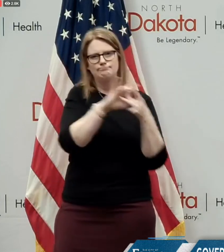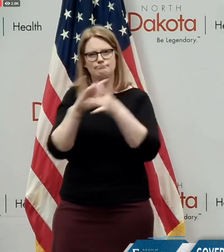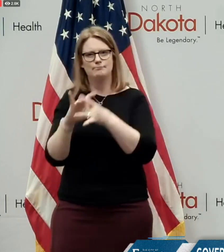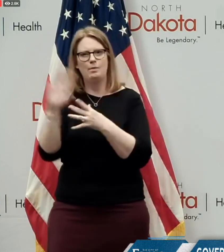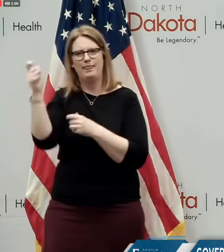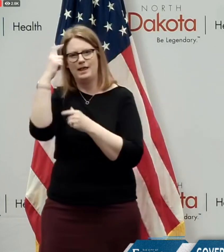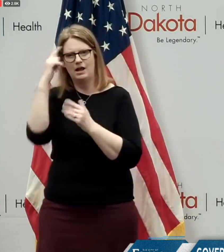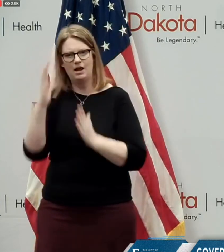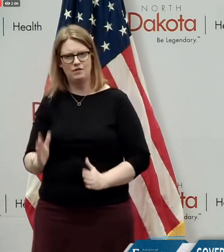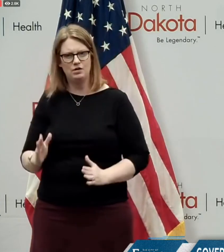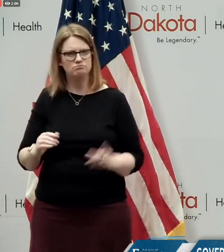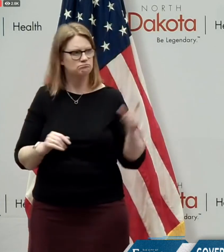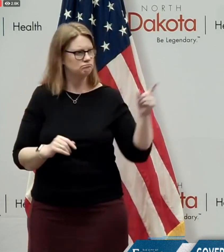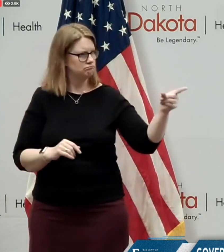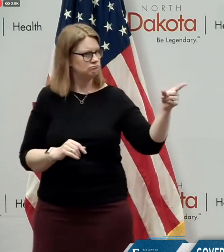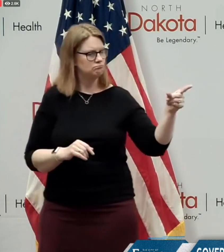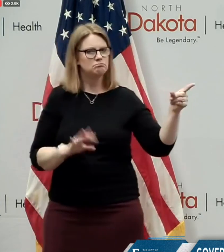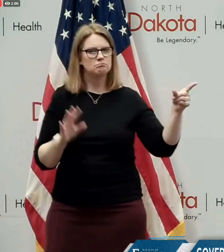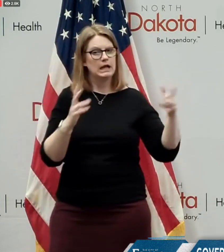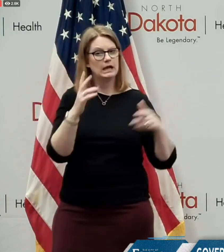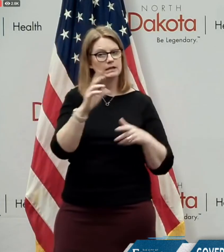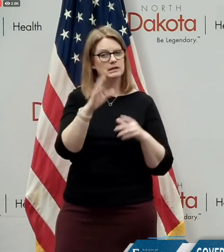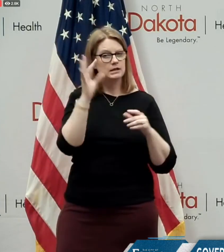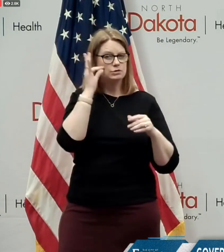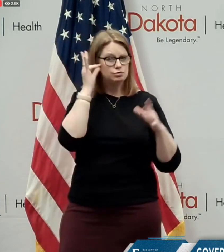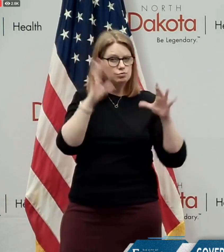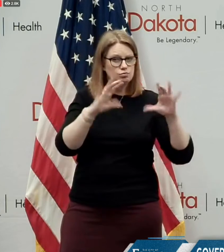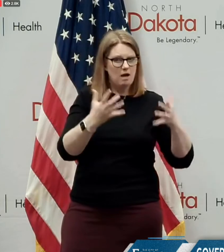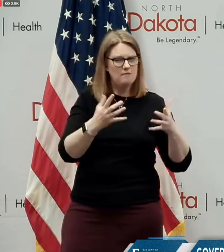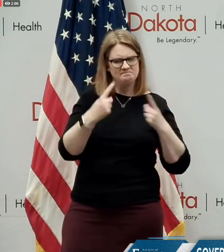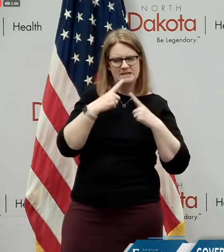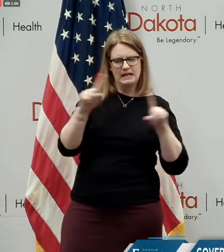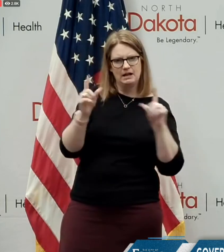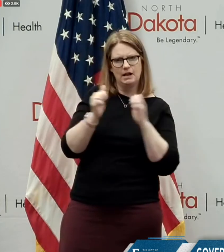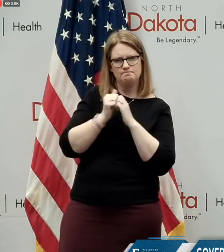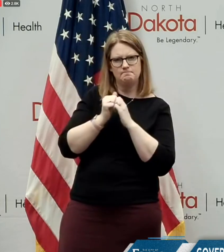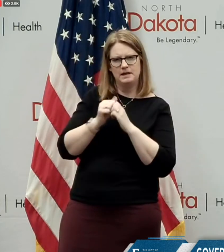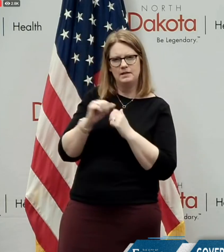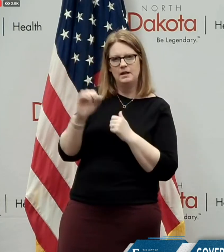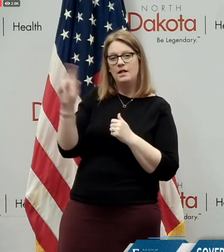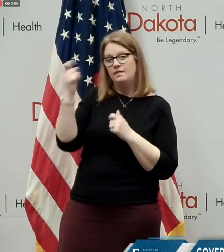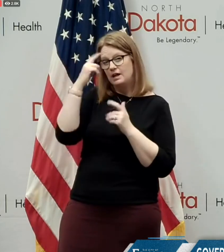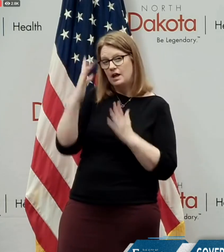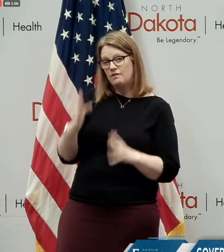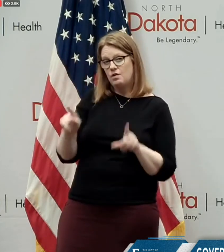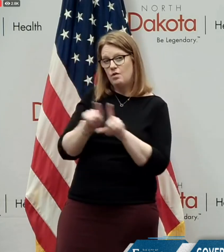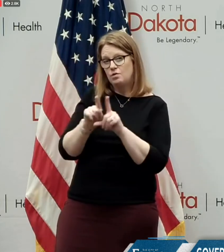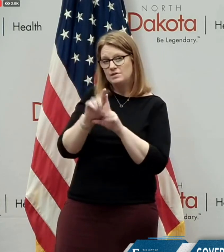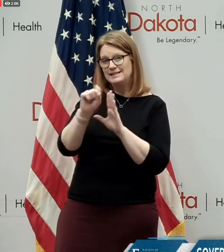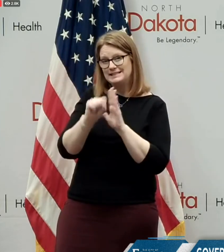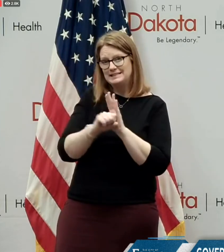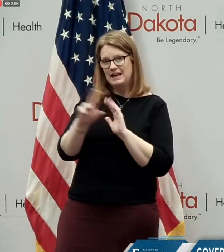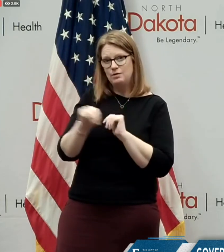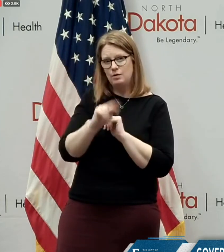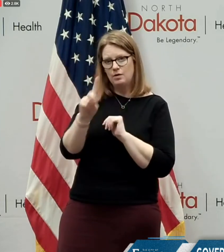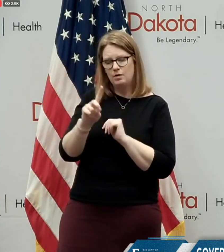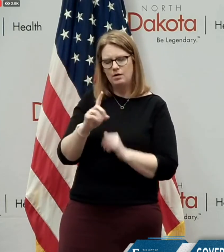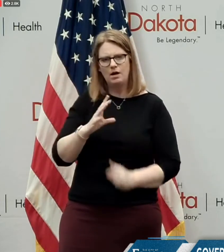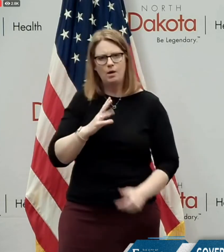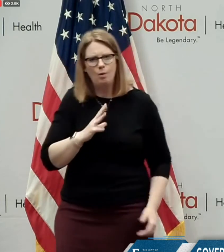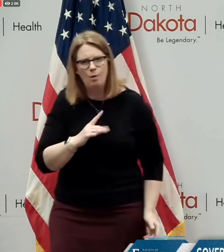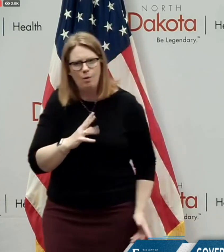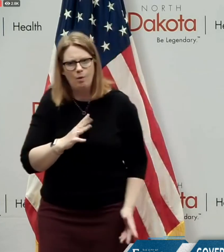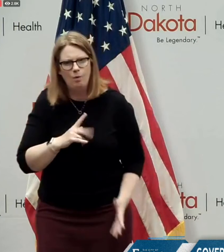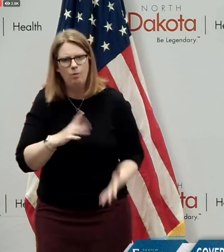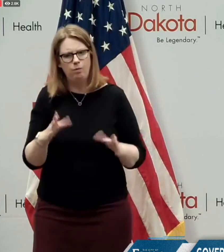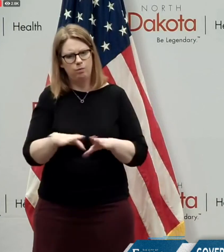tribe decided to declare with the governor and the state of North Dakota. And what that meant, and opened up to a lot of